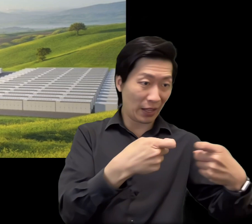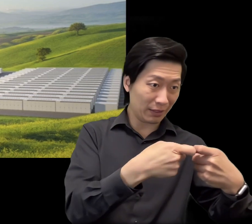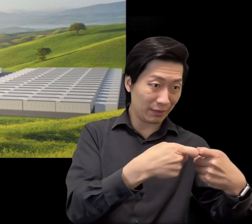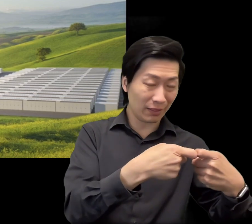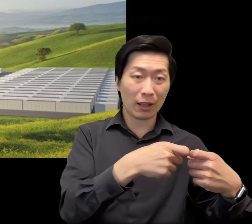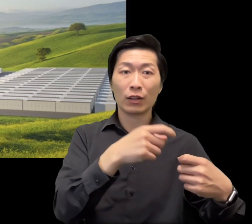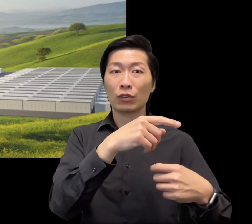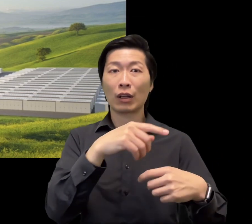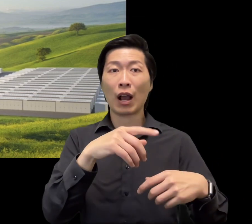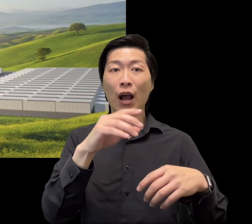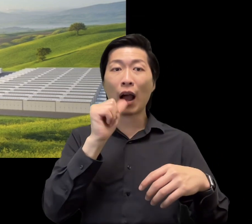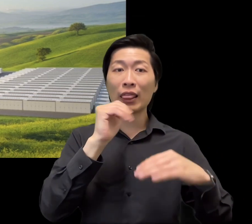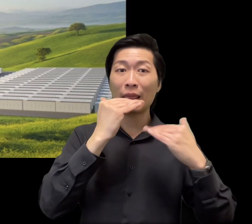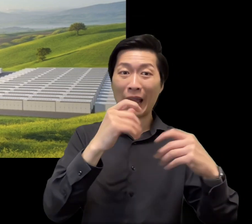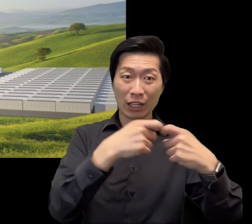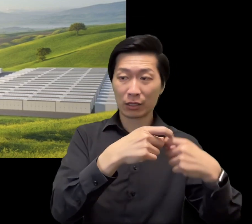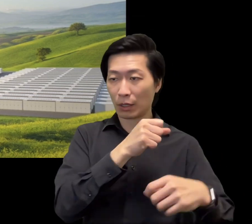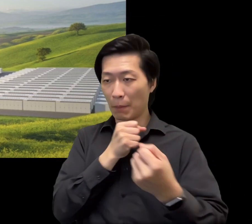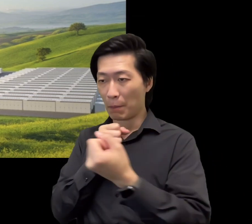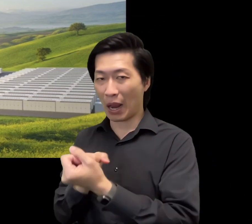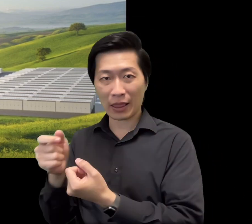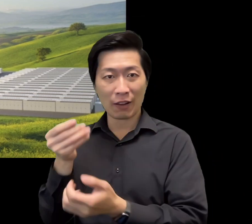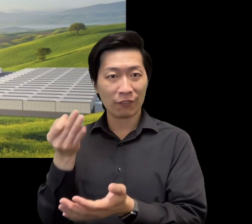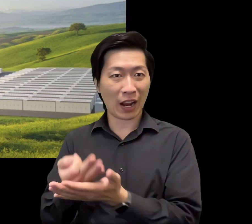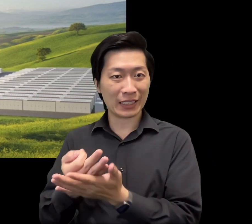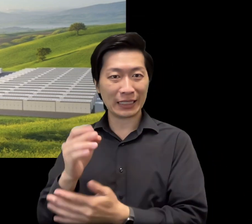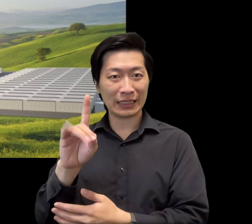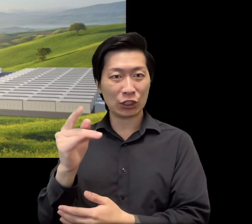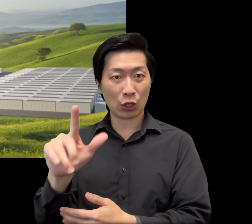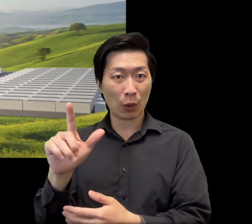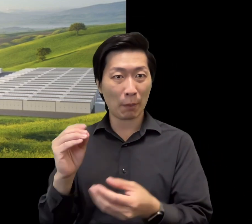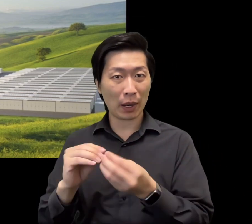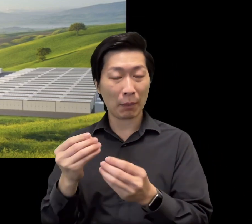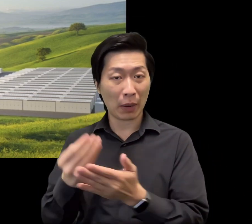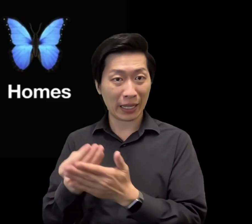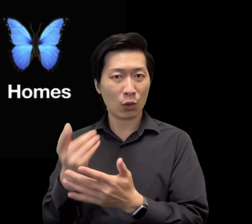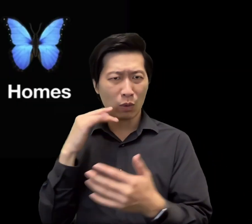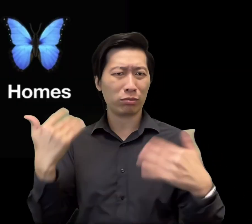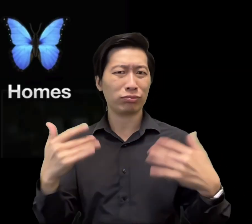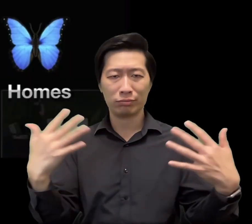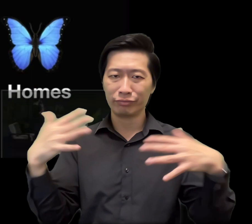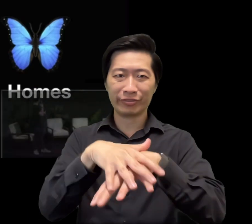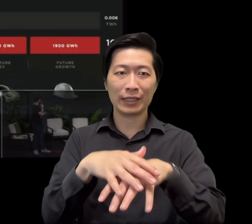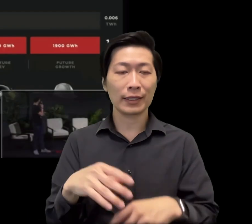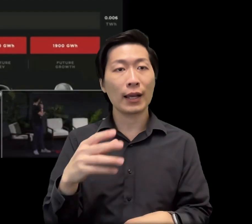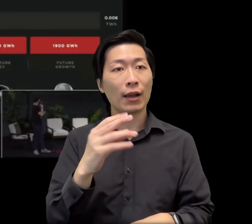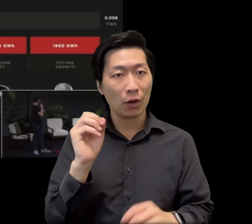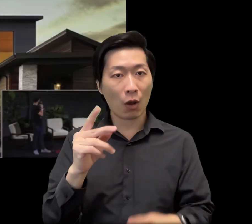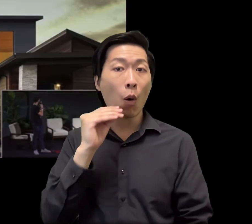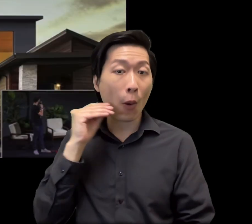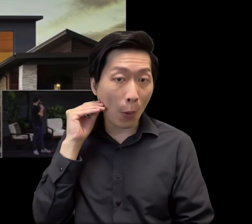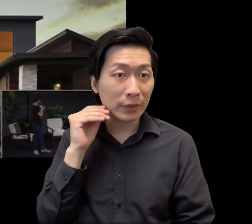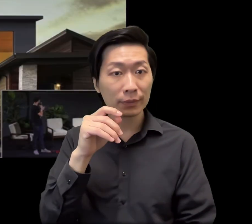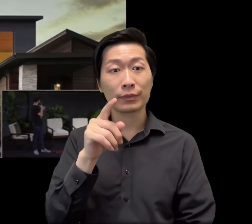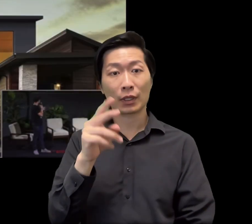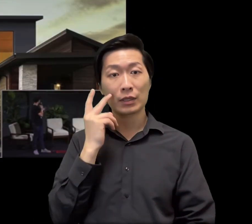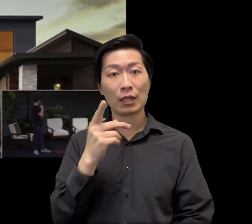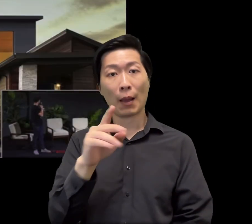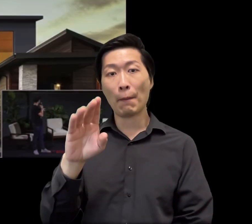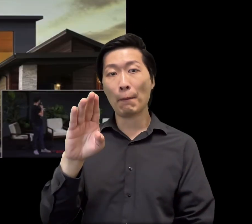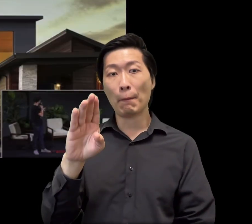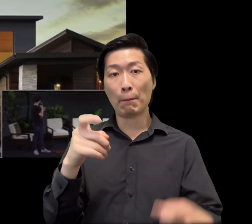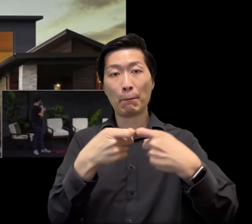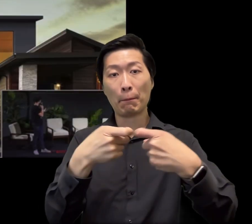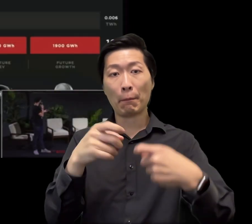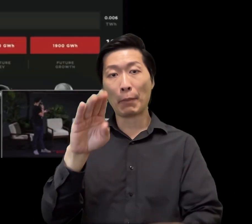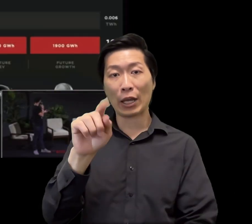financial system is going to have incredible consequences, and Tesla's in the sweet spot to make it all happen renewably. So, okay, homes, if you go to their battery